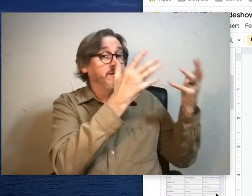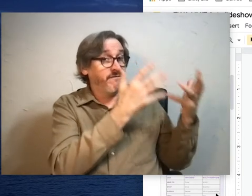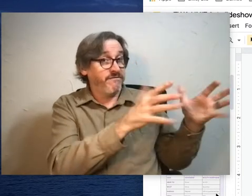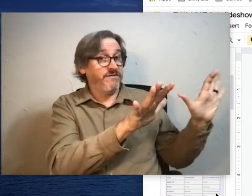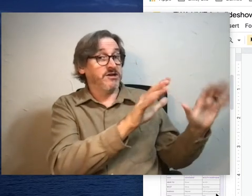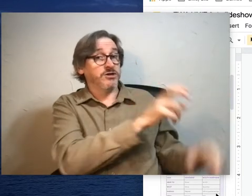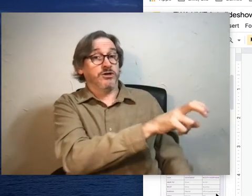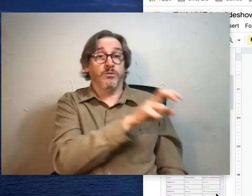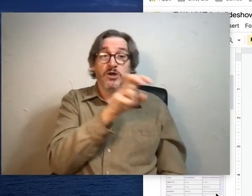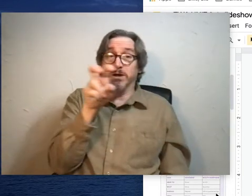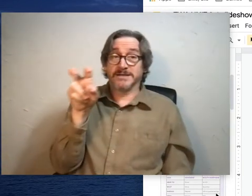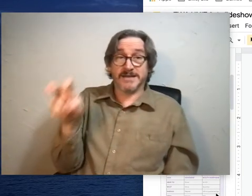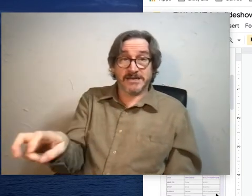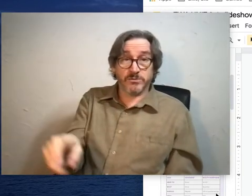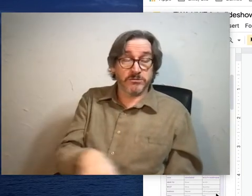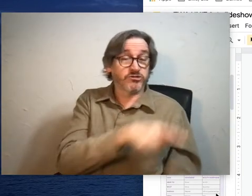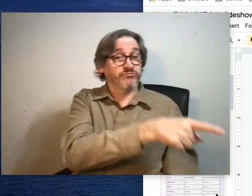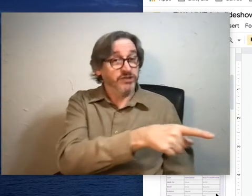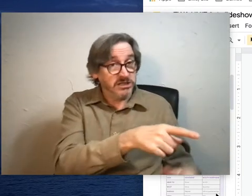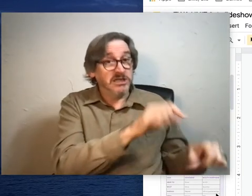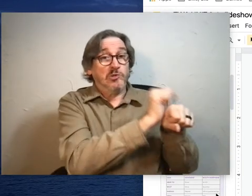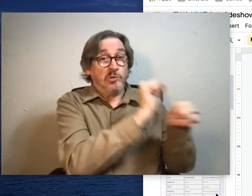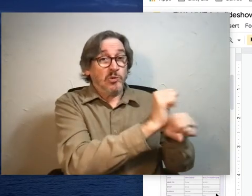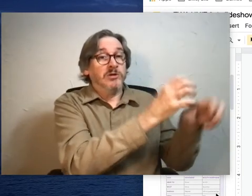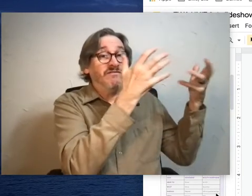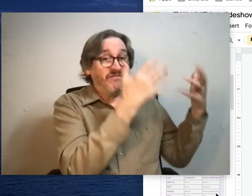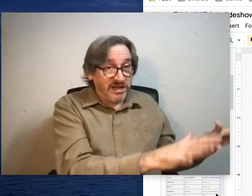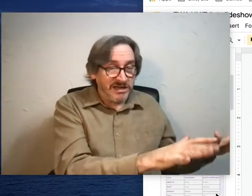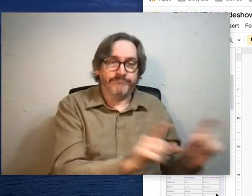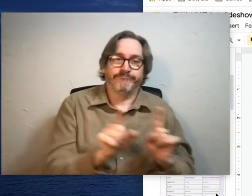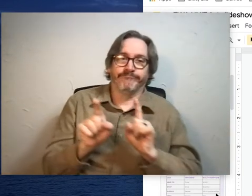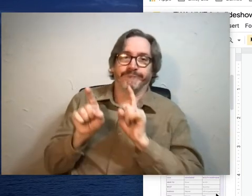happened, finish, we go on to the next one.